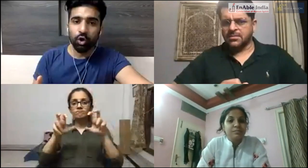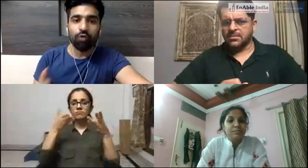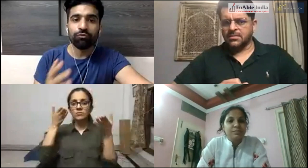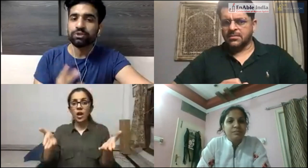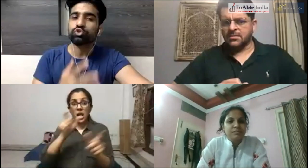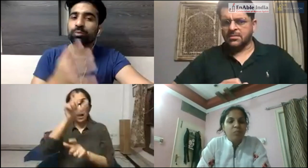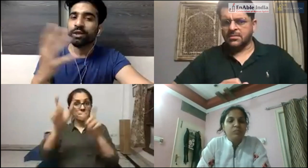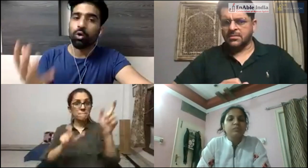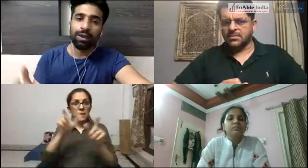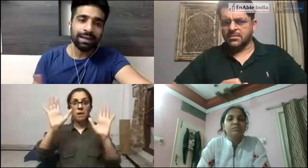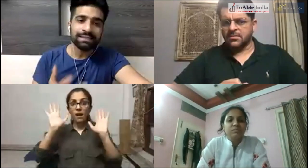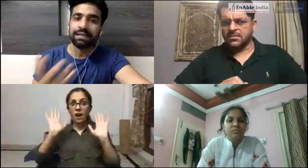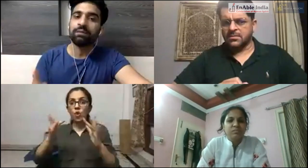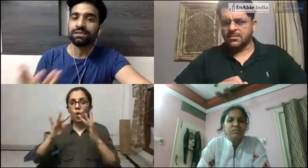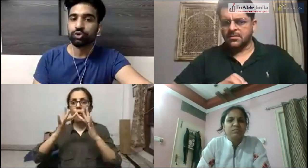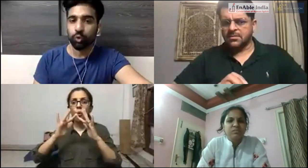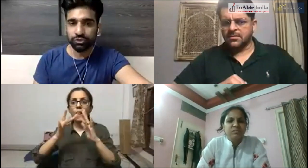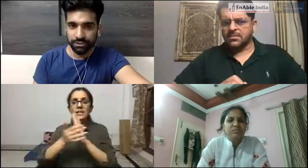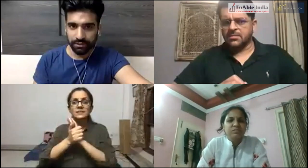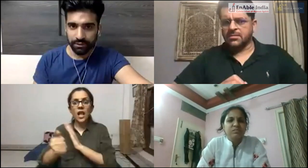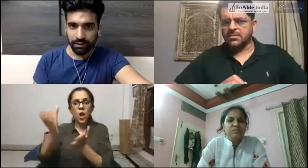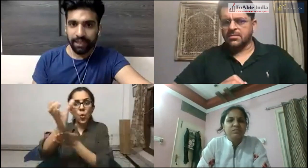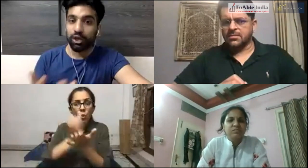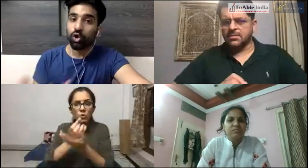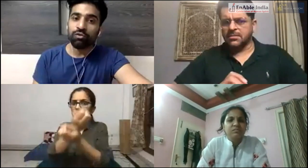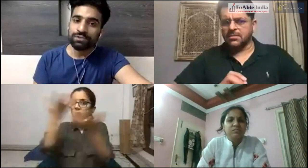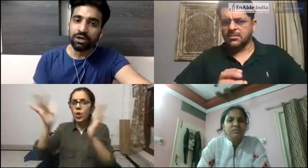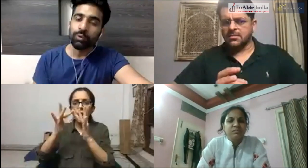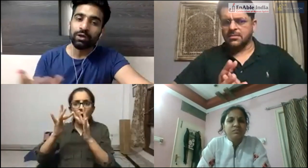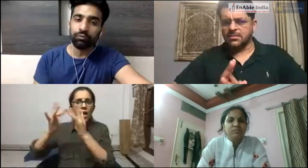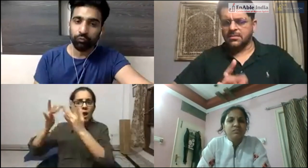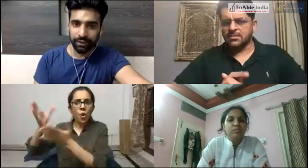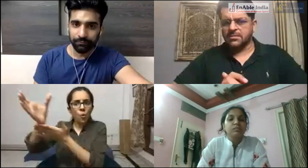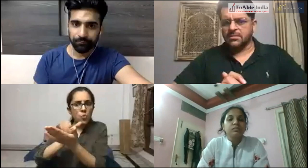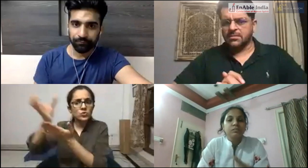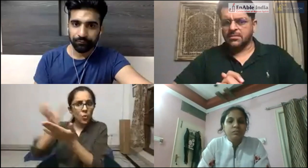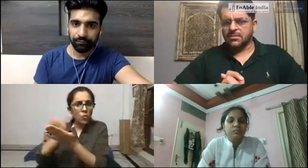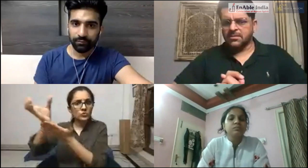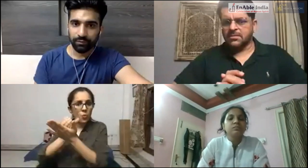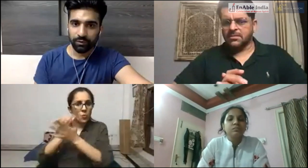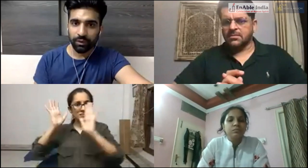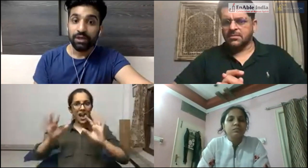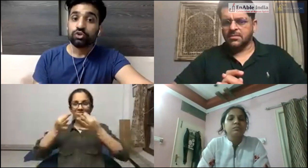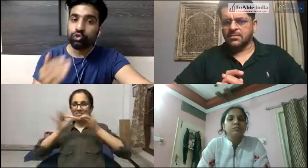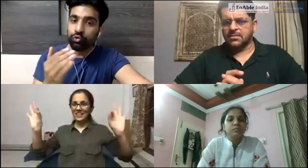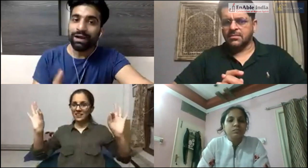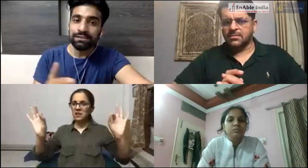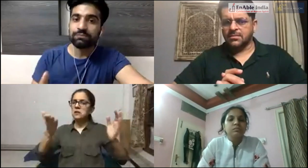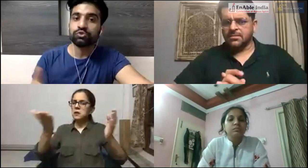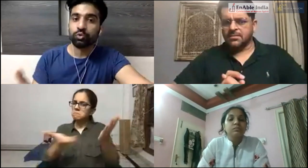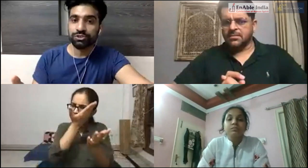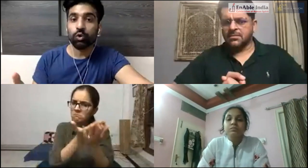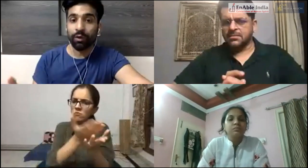people offering so many online skill based courses, and a lot of us are doing it for free. Okay, so you find